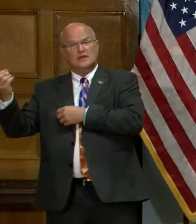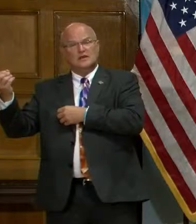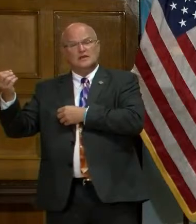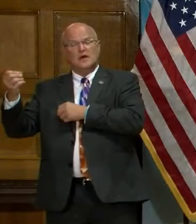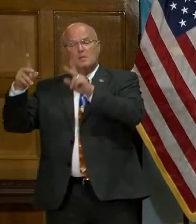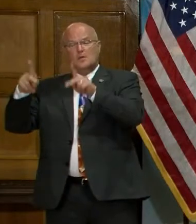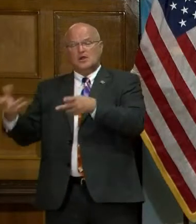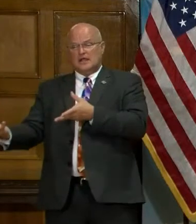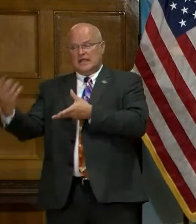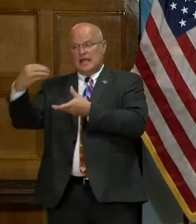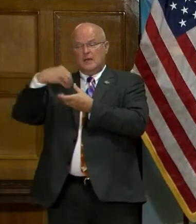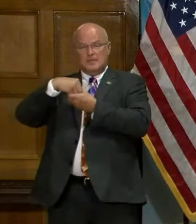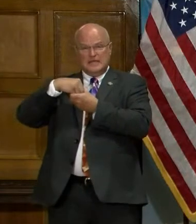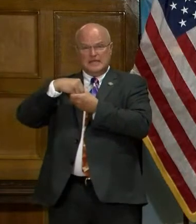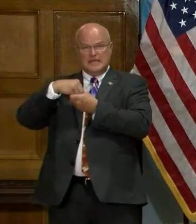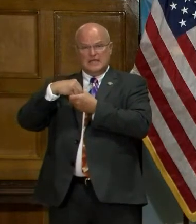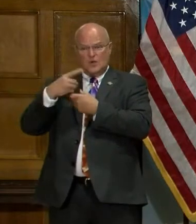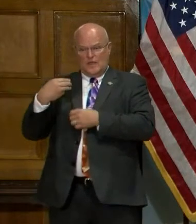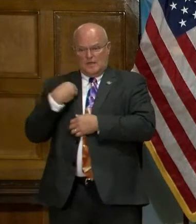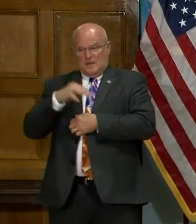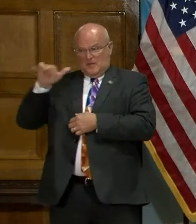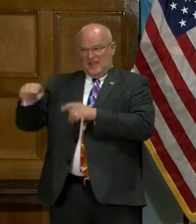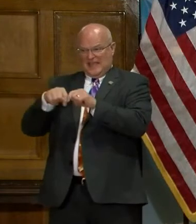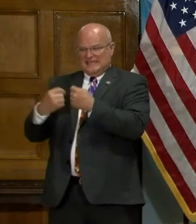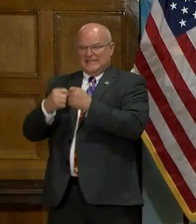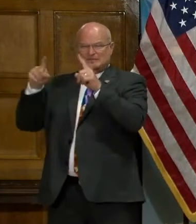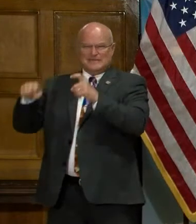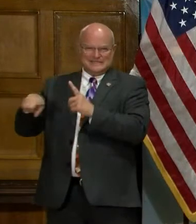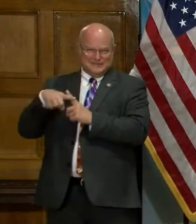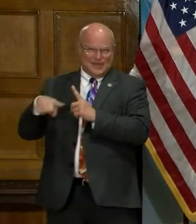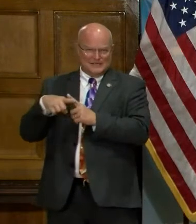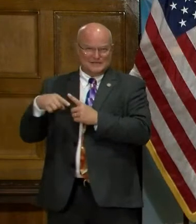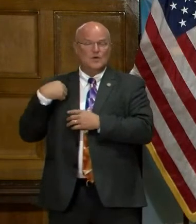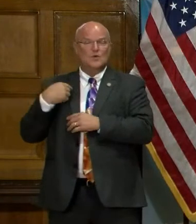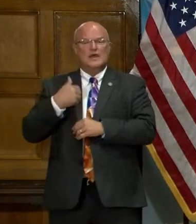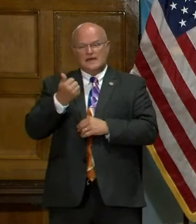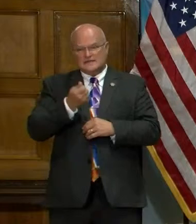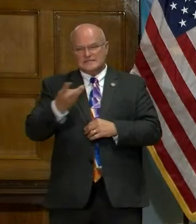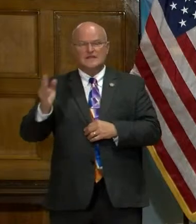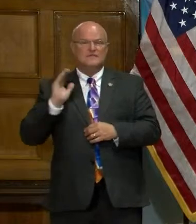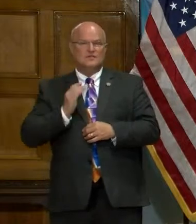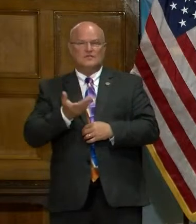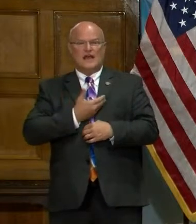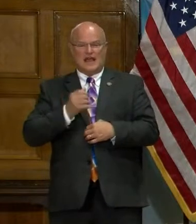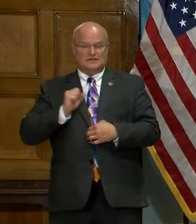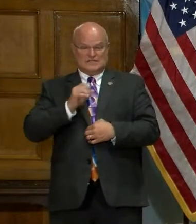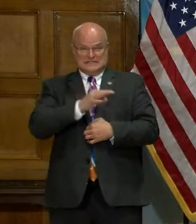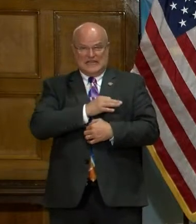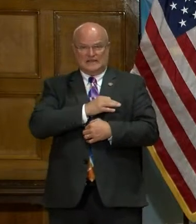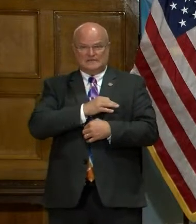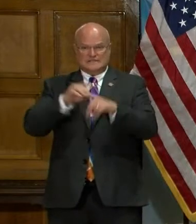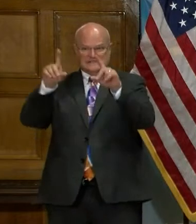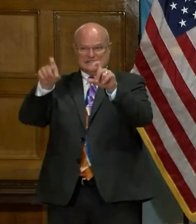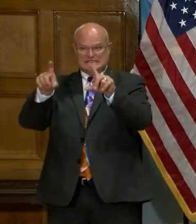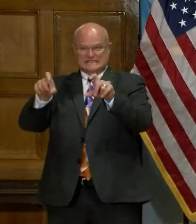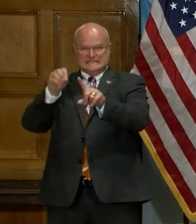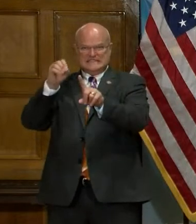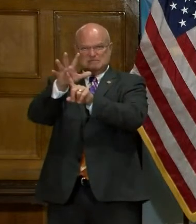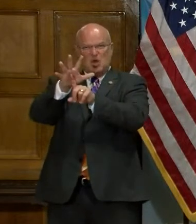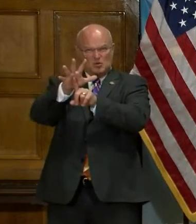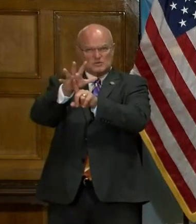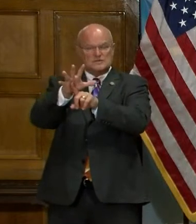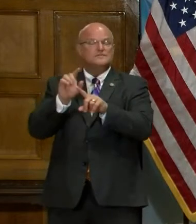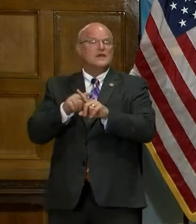vendor come in, and one of the members of that team tested positive. So we have a number of our staff who have been potentially